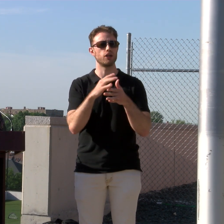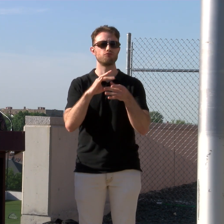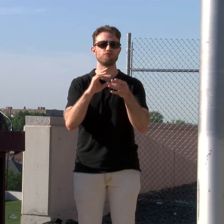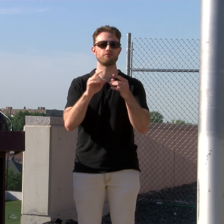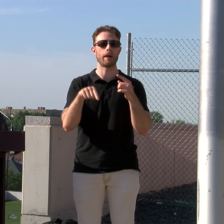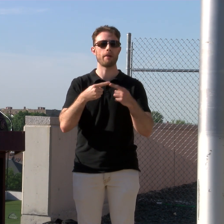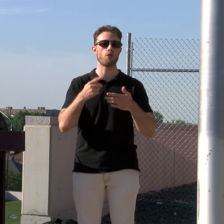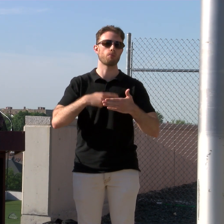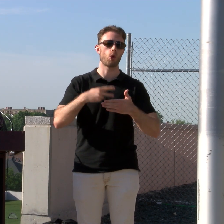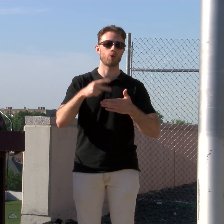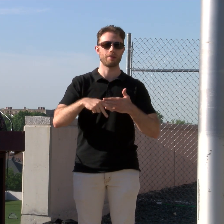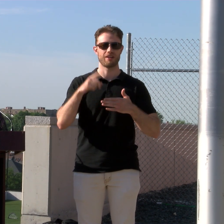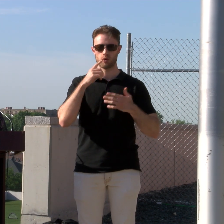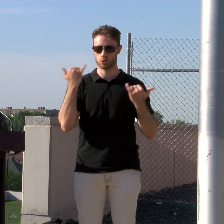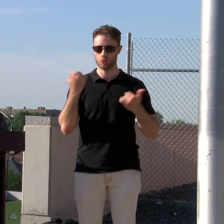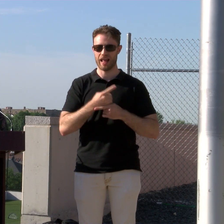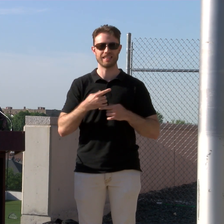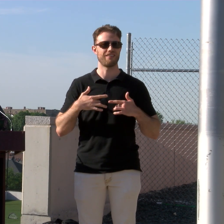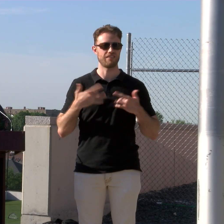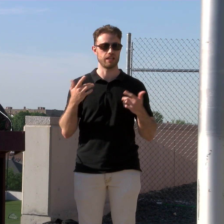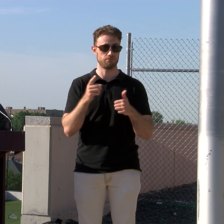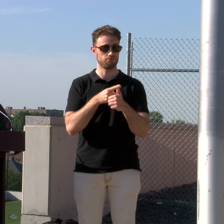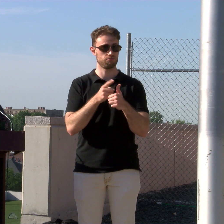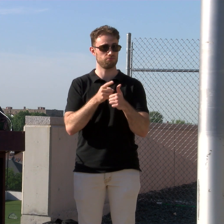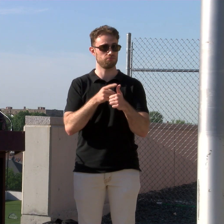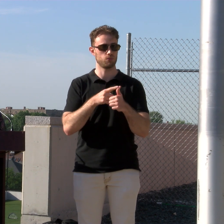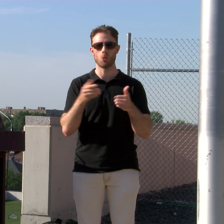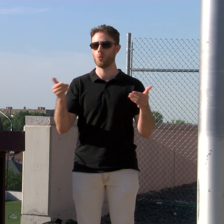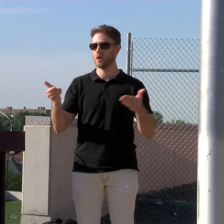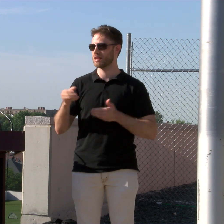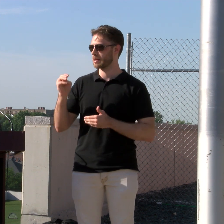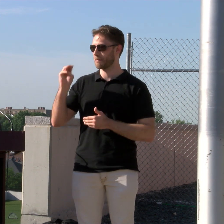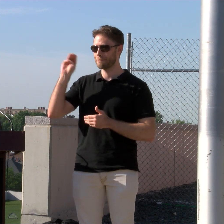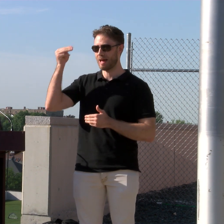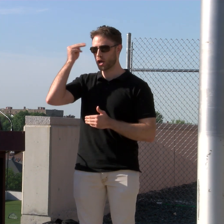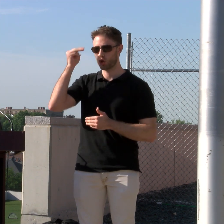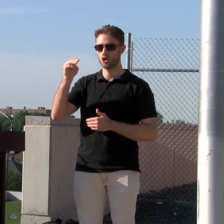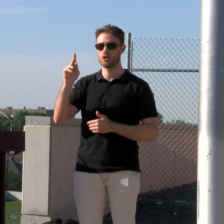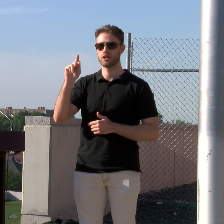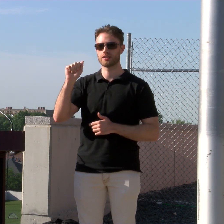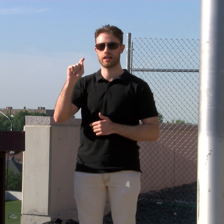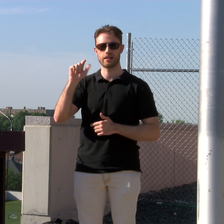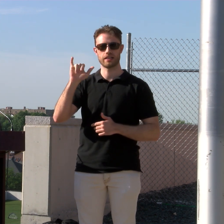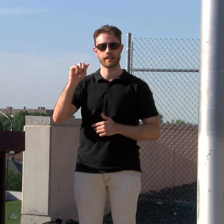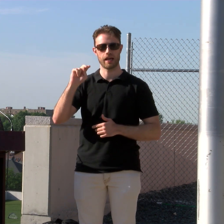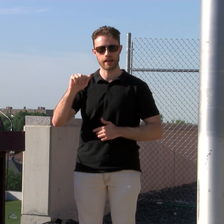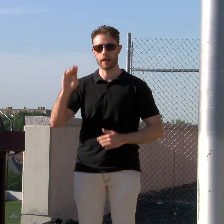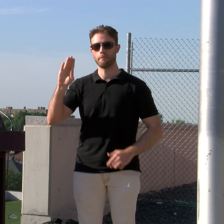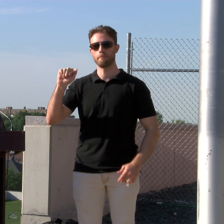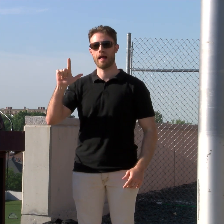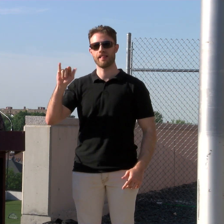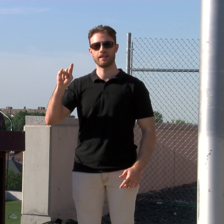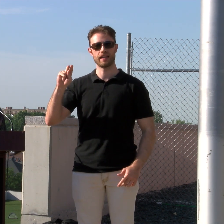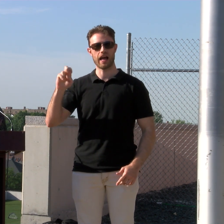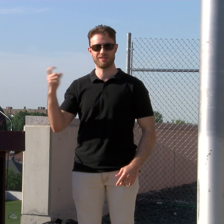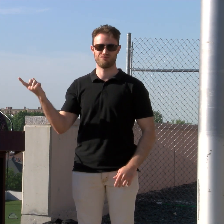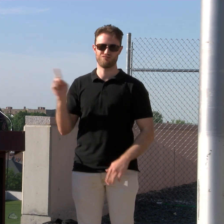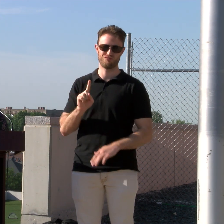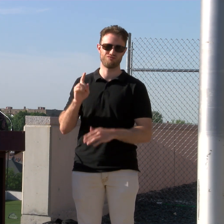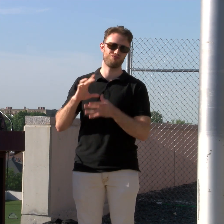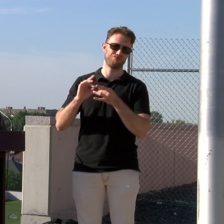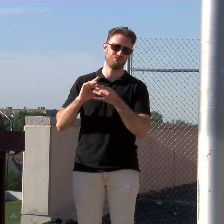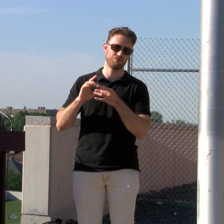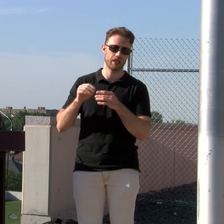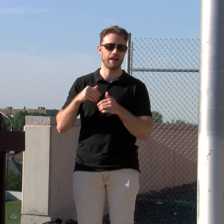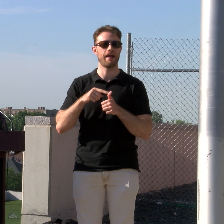programming for today's event. First, we will welcome Mayor Katjana Ballantyne to share some remarks. Then I will share some thoughts